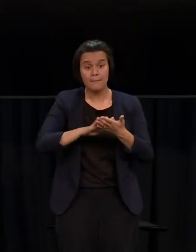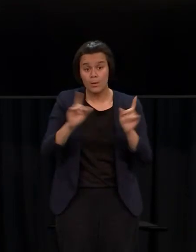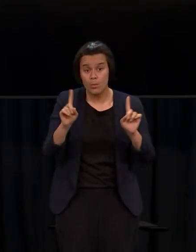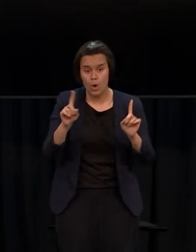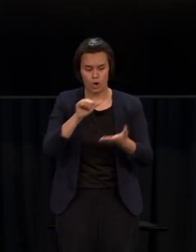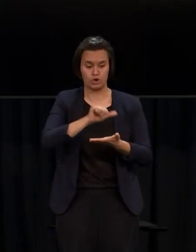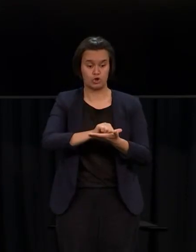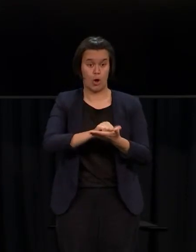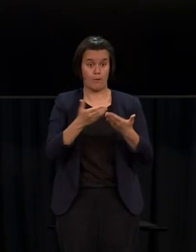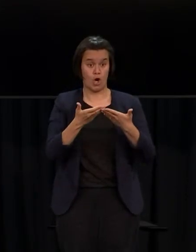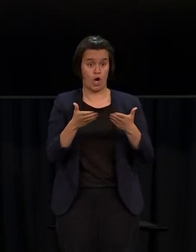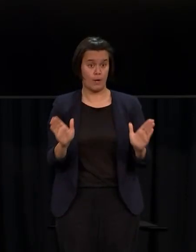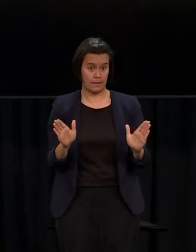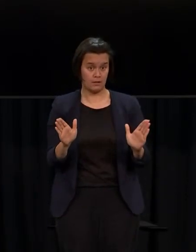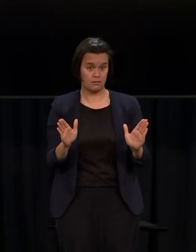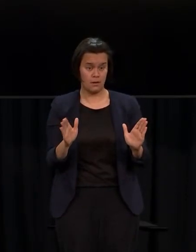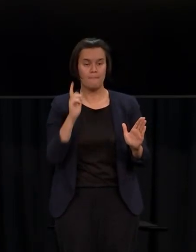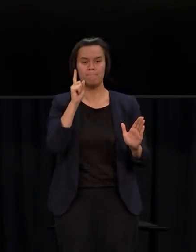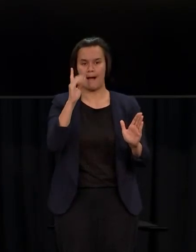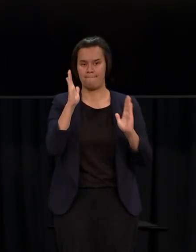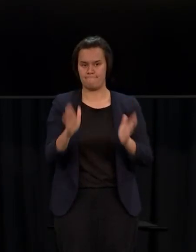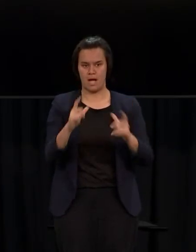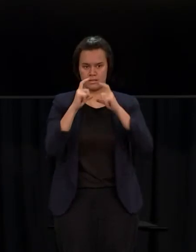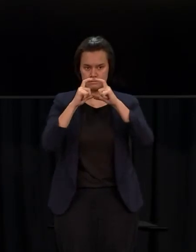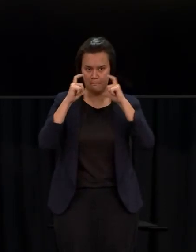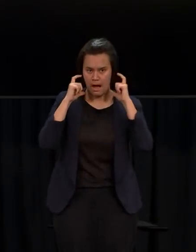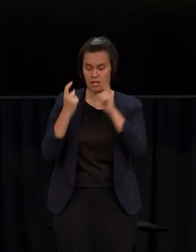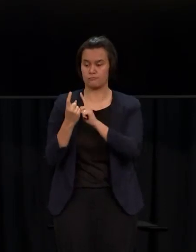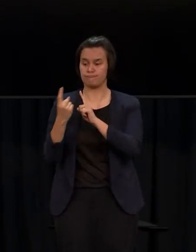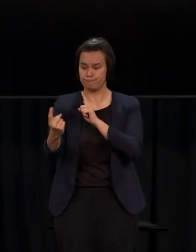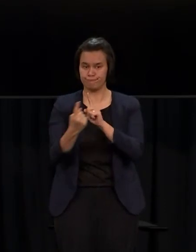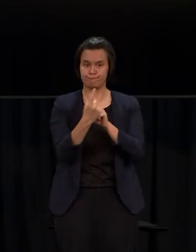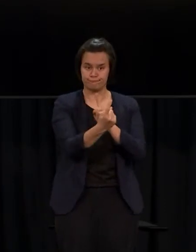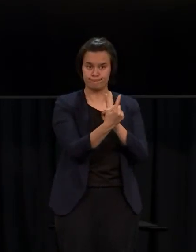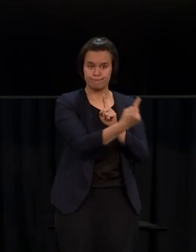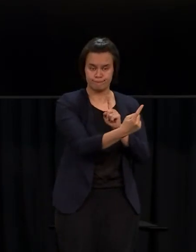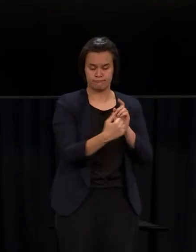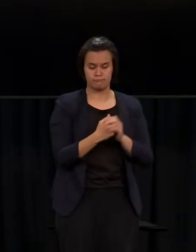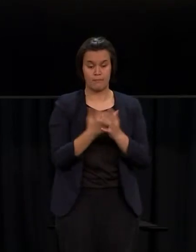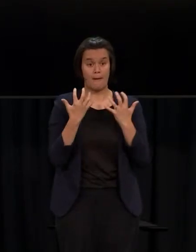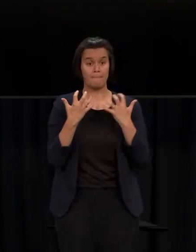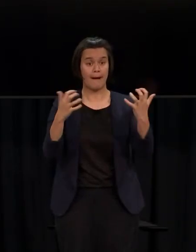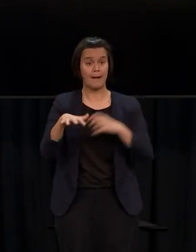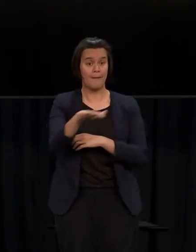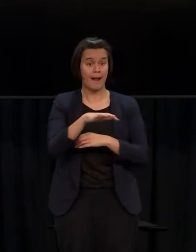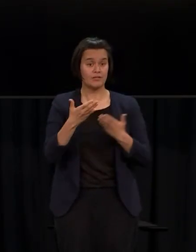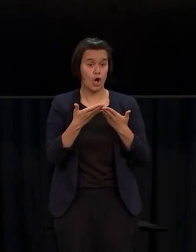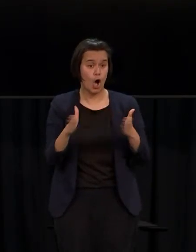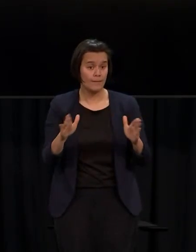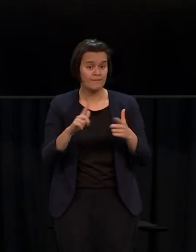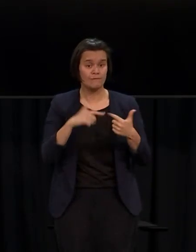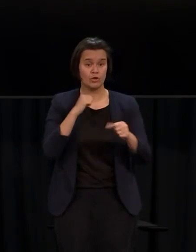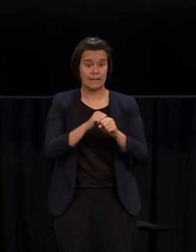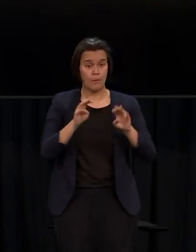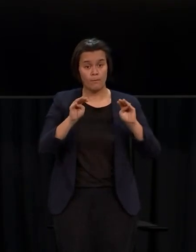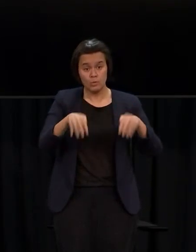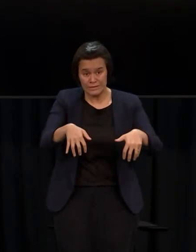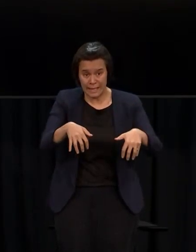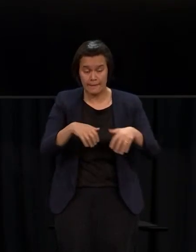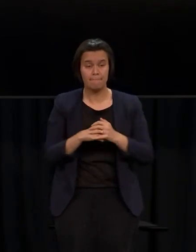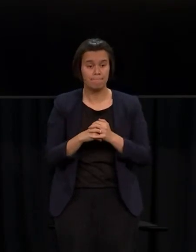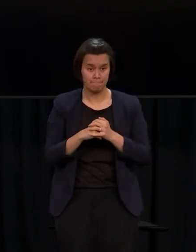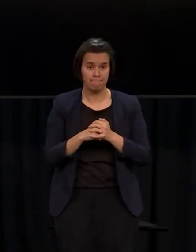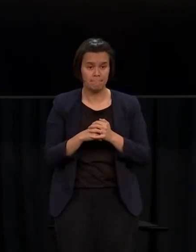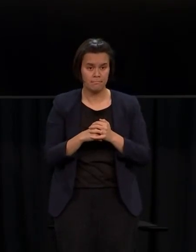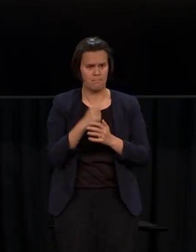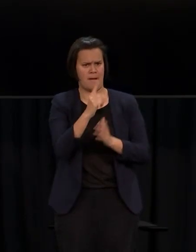and keeping up physical distancing. Public facilities such as museums will be able to open, also with physical distancing